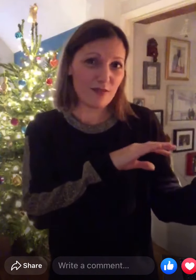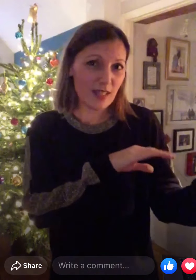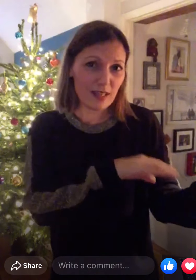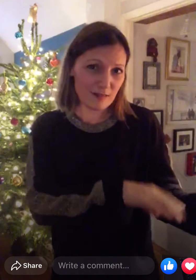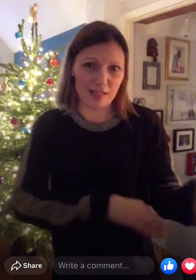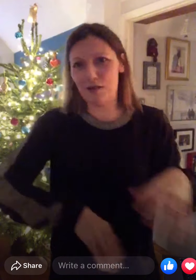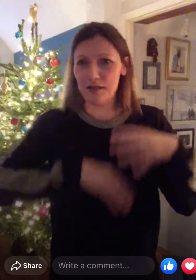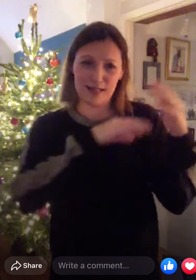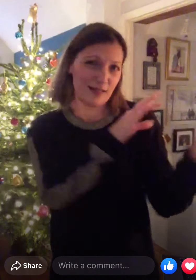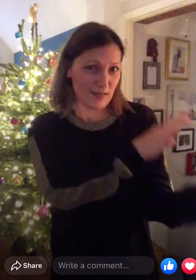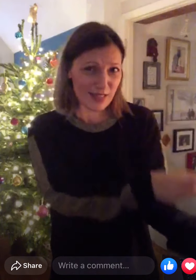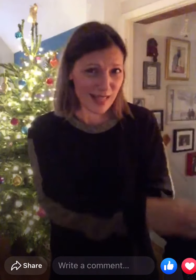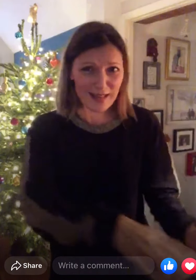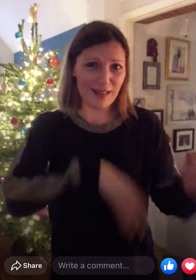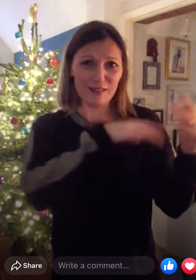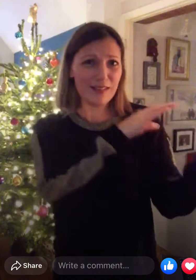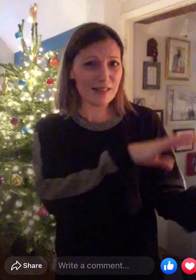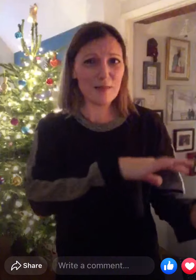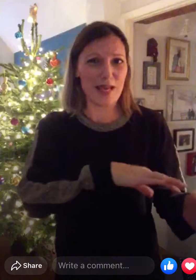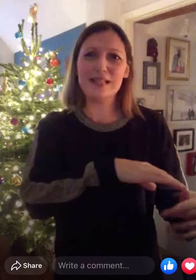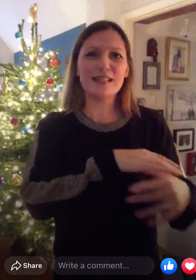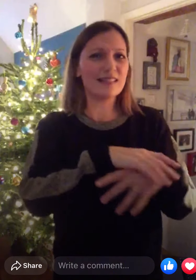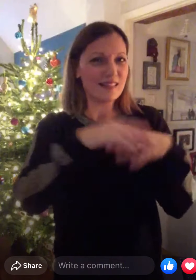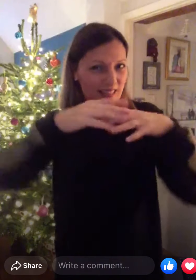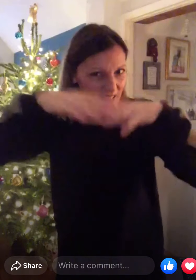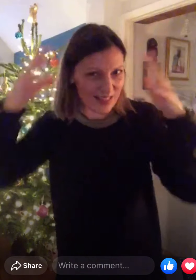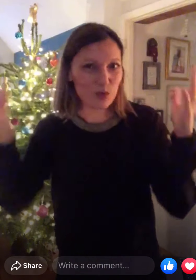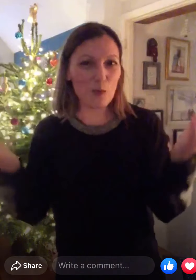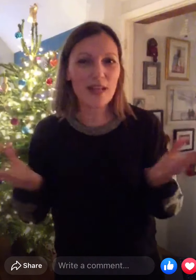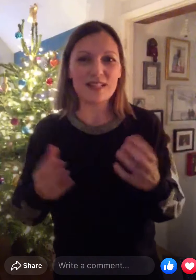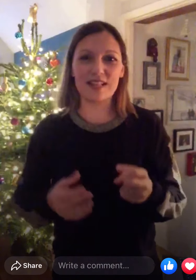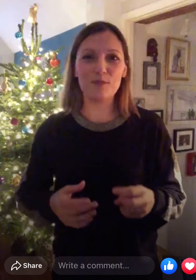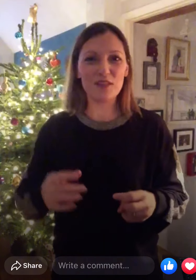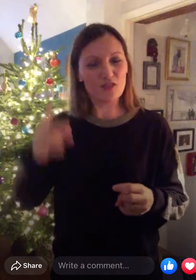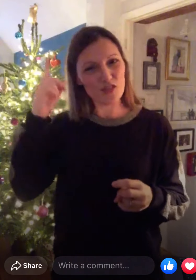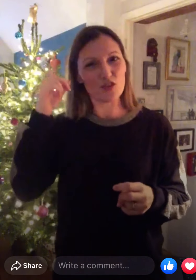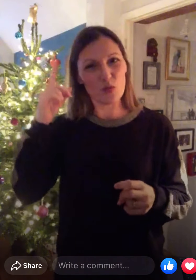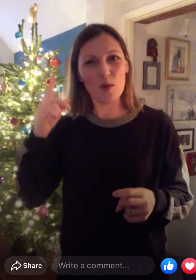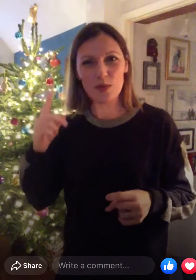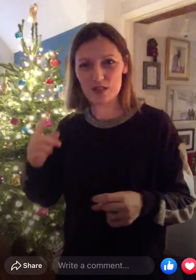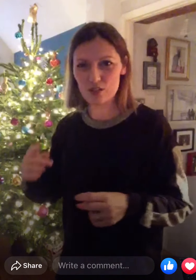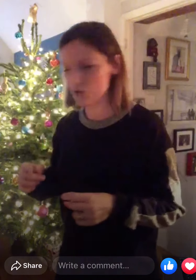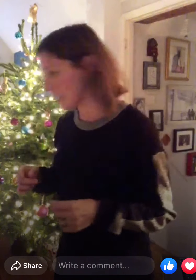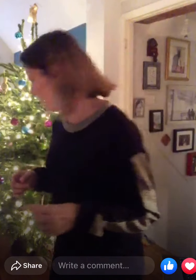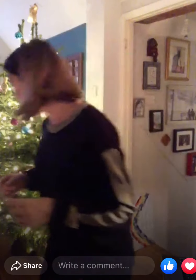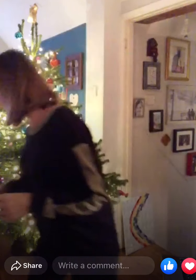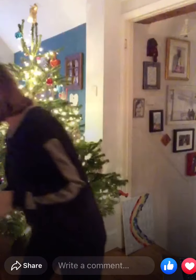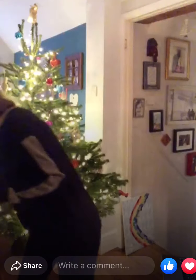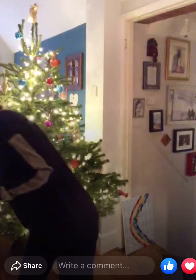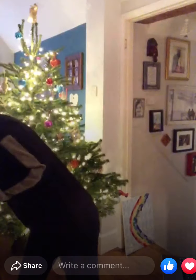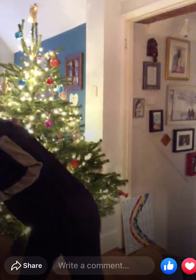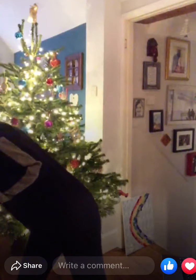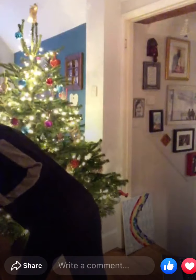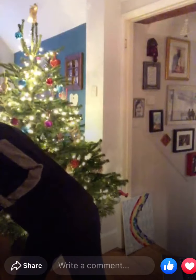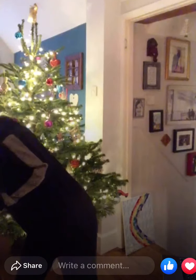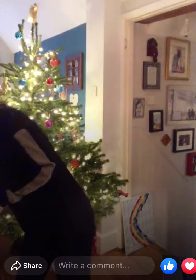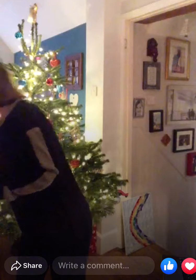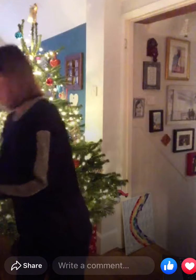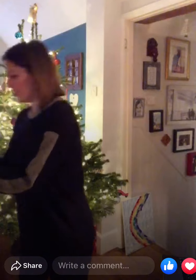the alto and then you'd have the tenor and the bass and that's what makes that. But if you've just got one person shrieking really it's not so